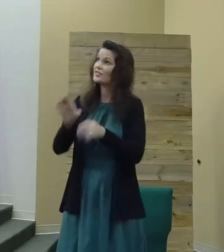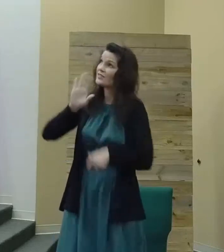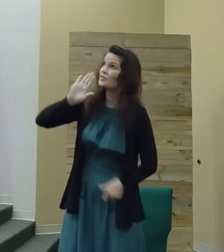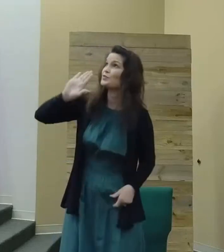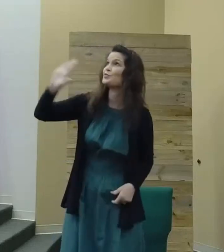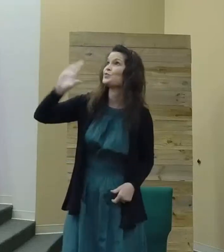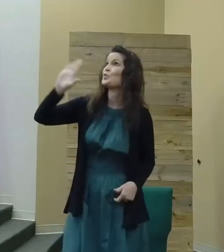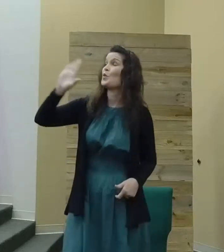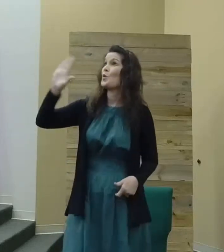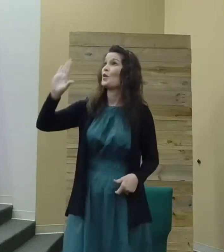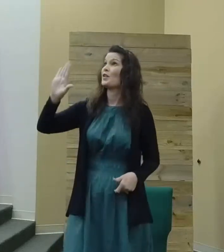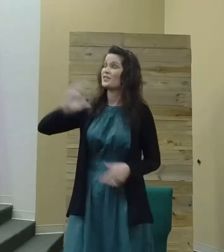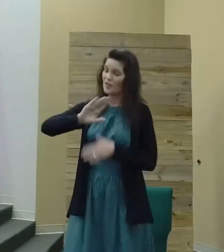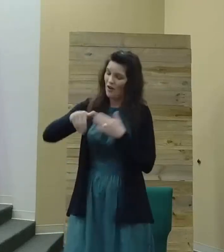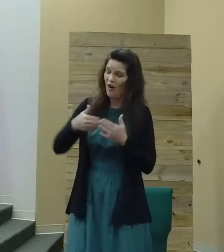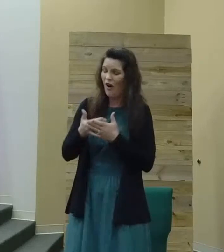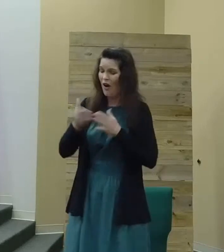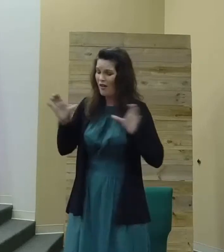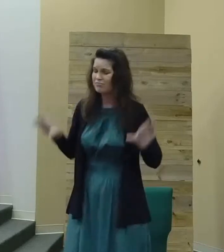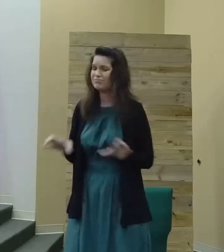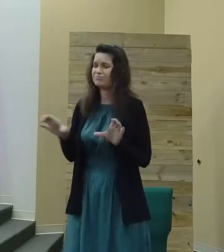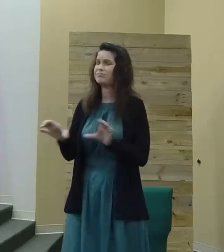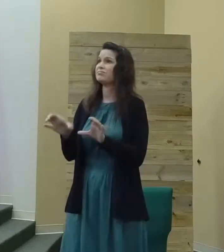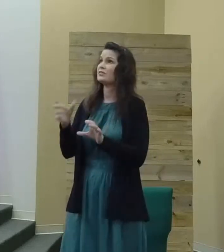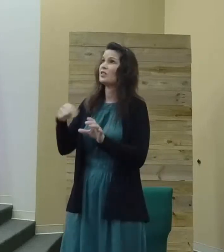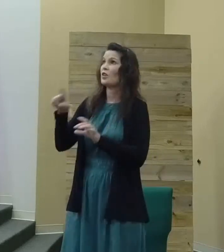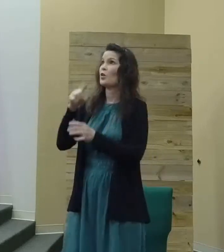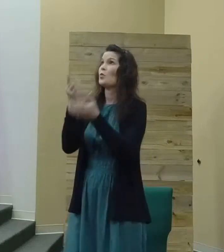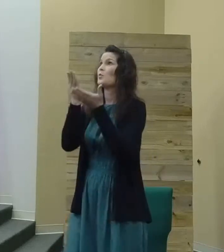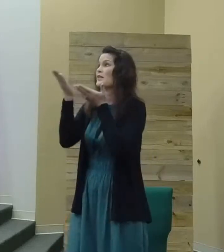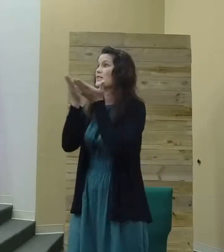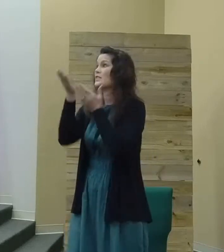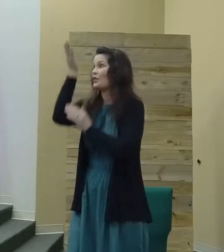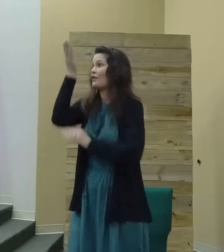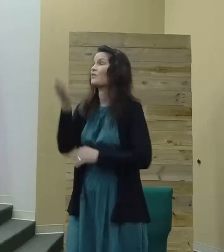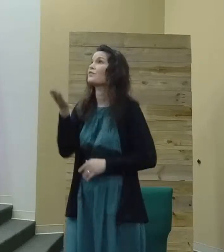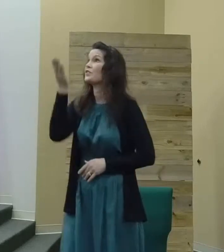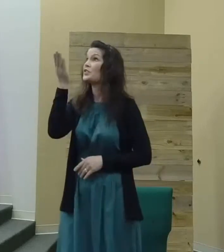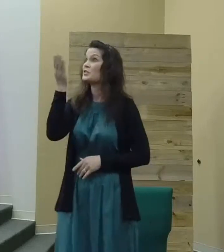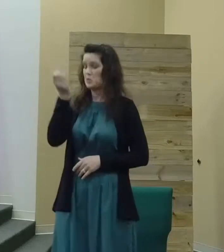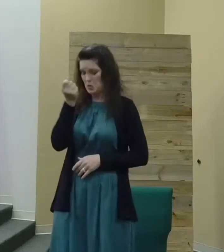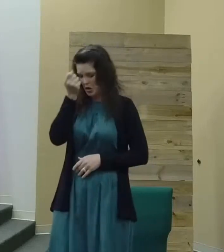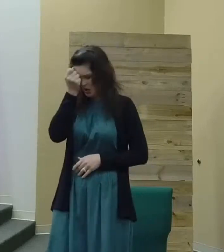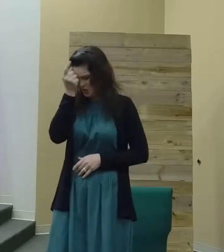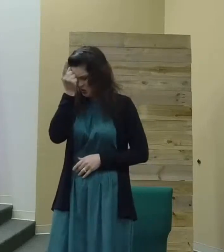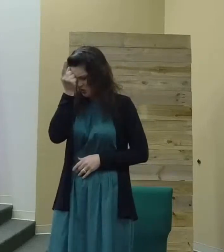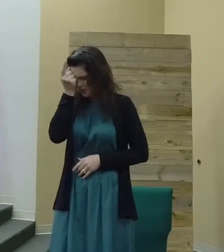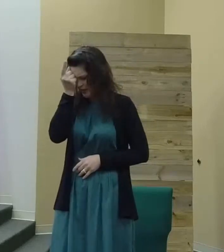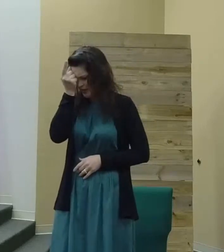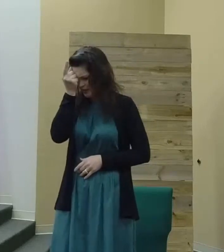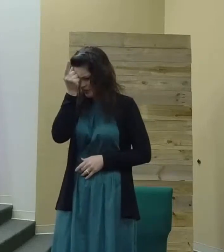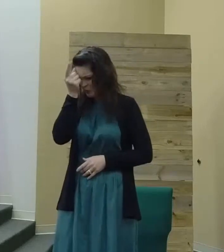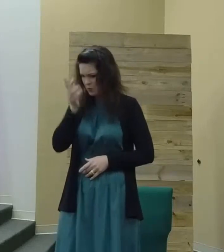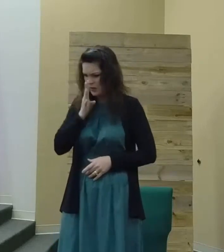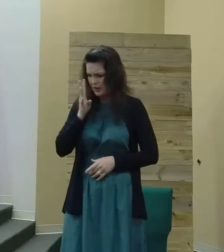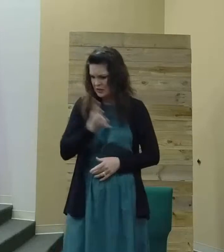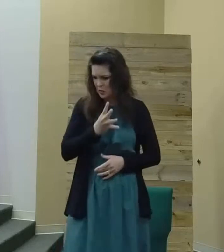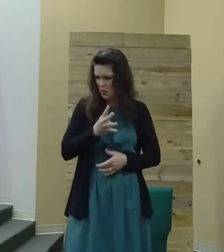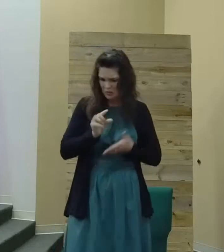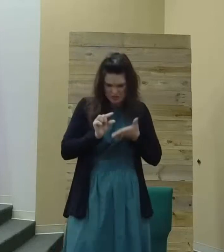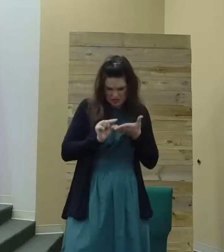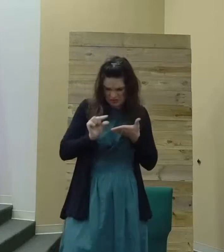all actions are serving you. And we understand that when we give you less than that, God, it's